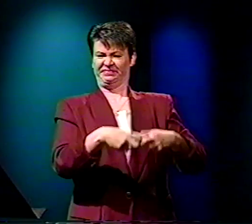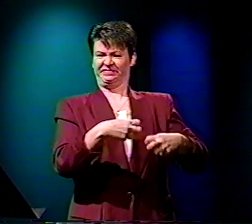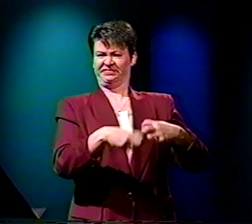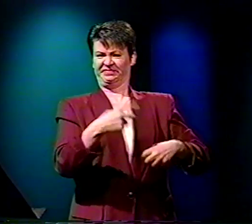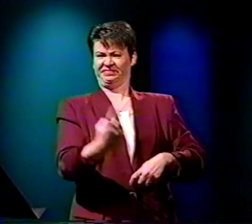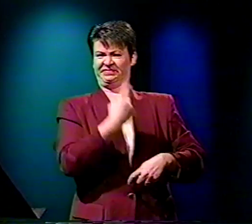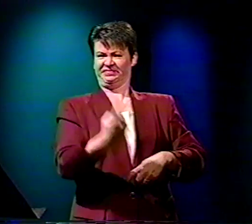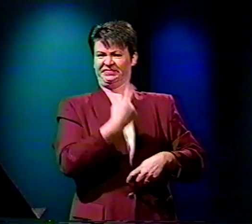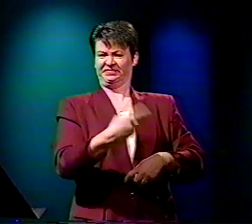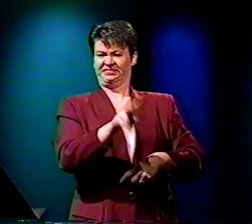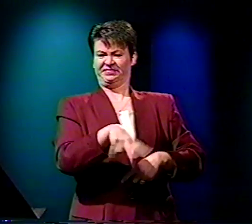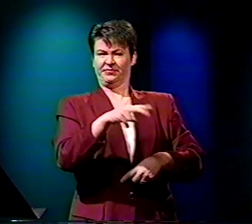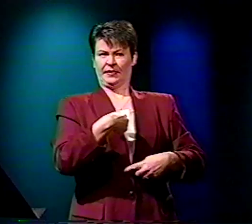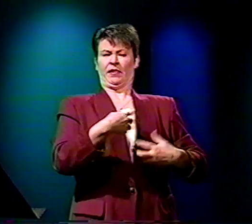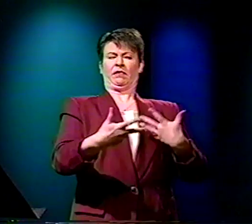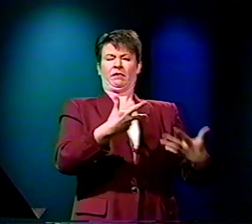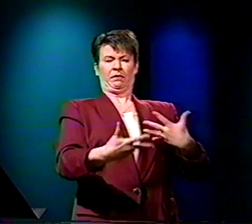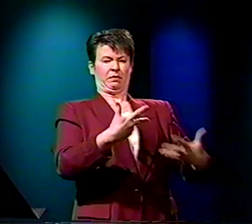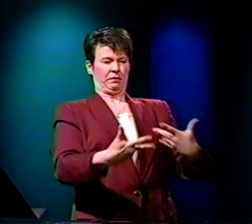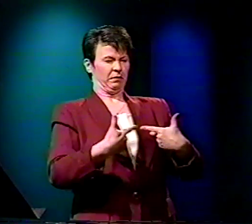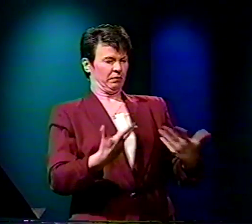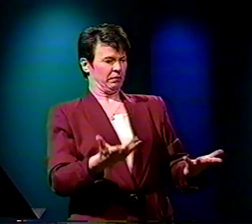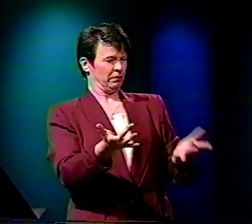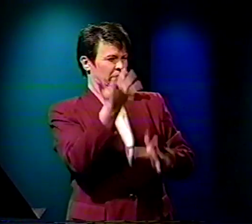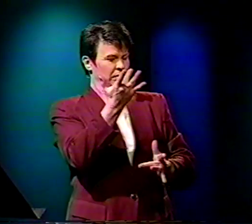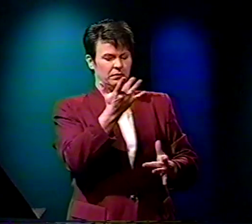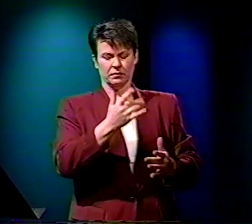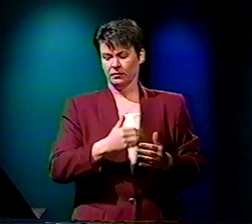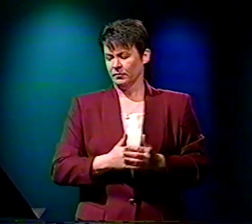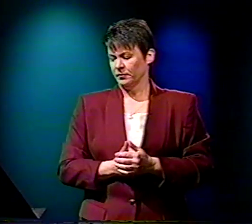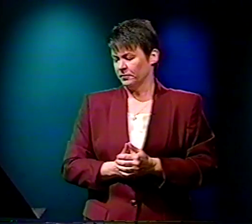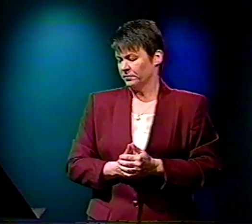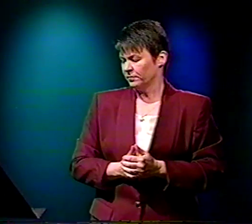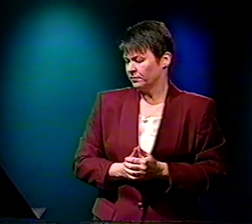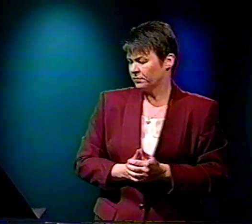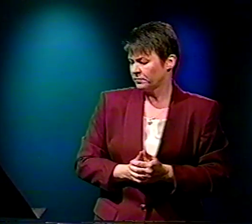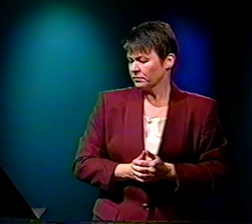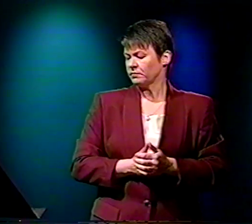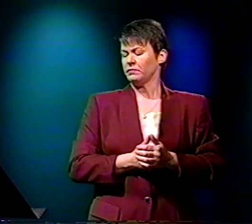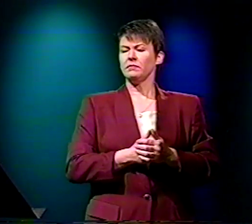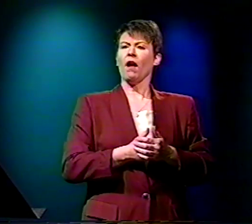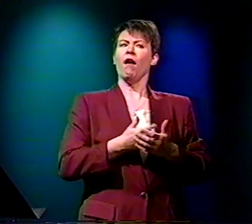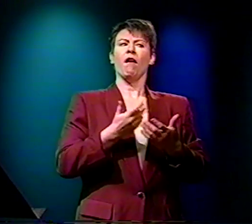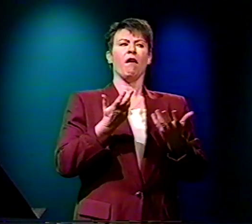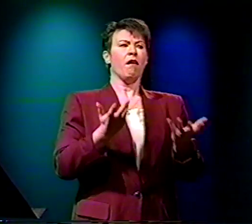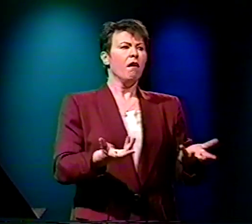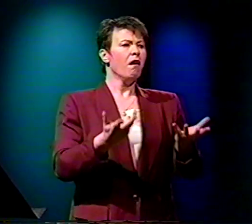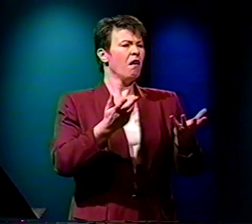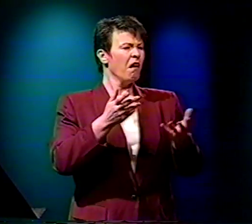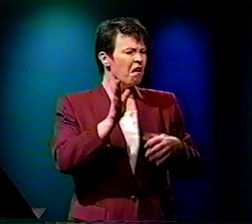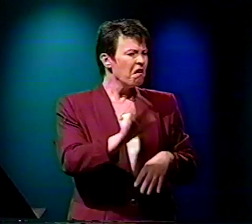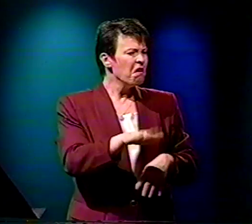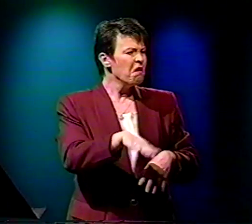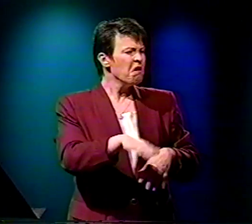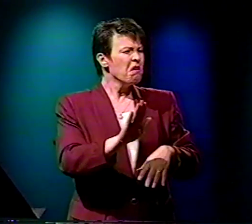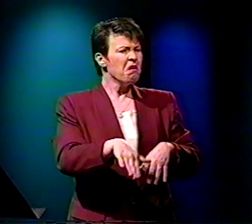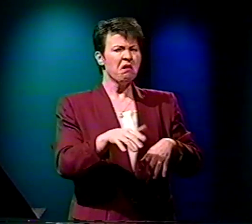son or daughter's instructor, and it's the same interpreter once again, and they know all of these different things about my personal life, and that is such a violation